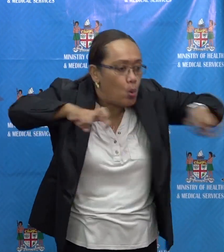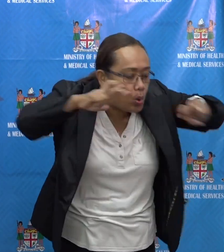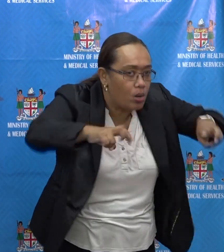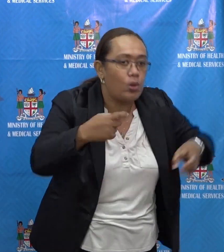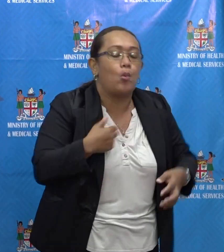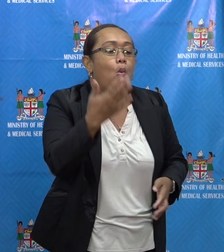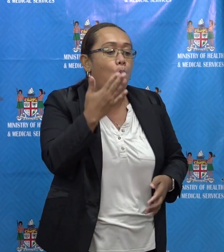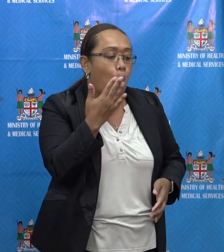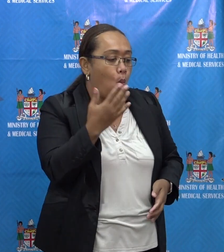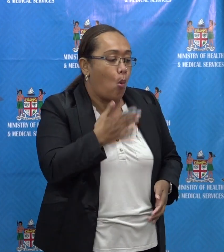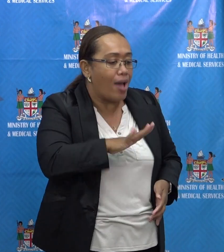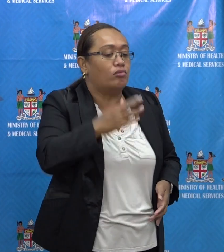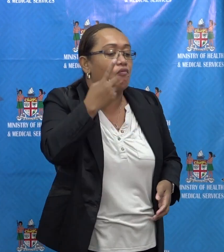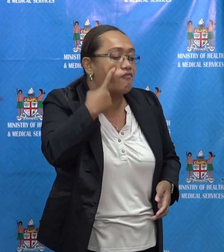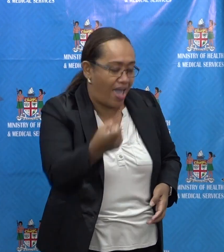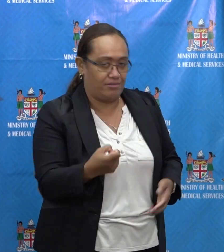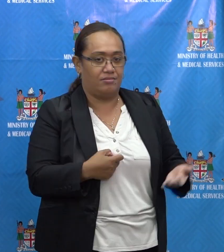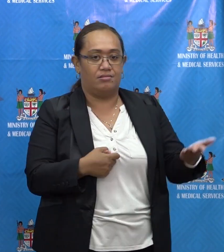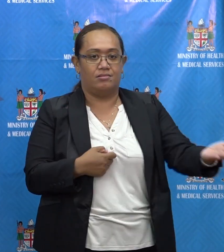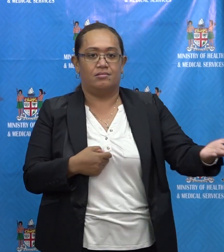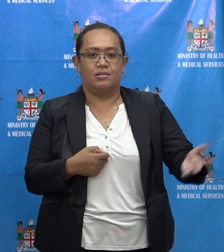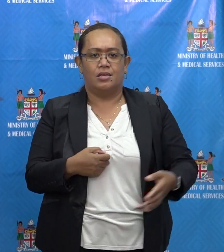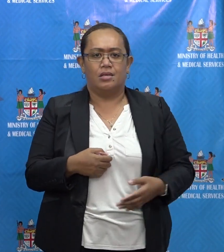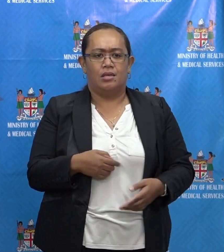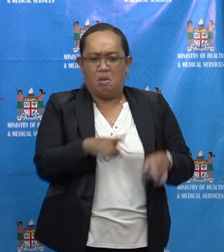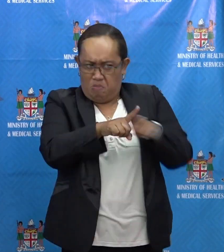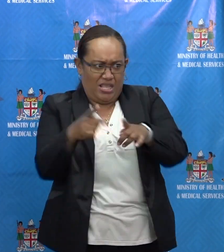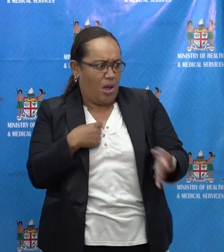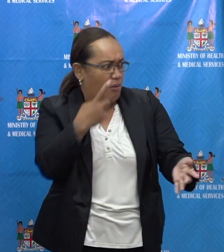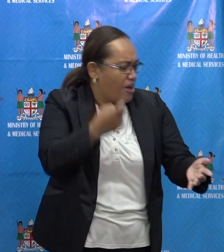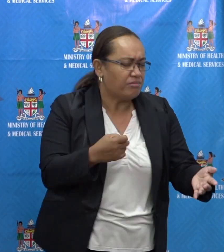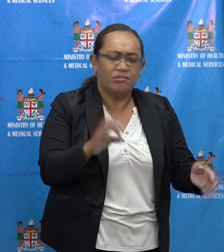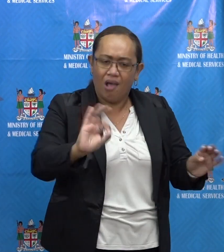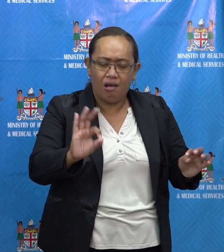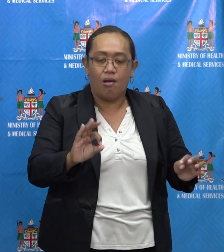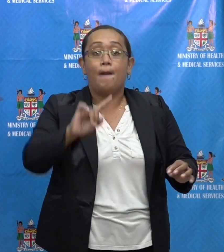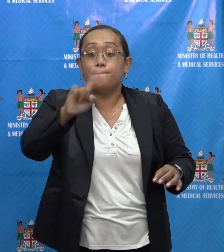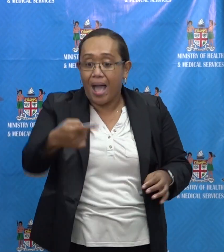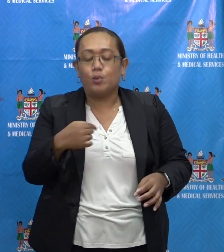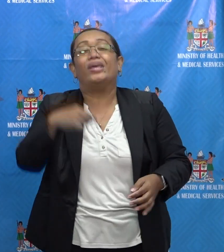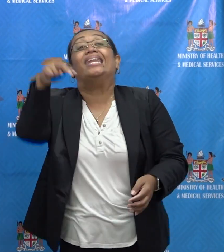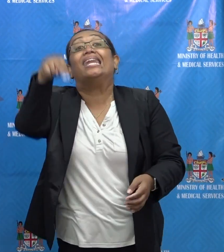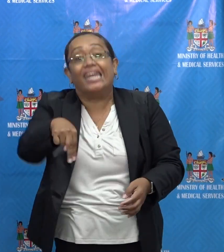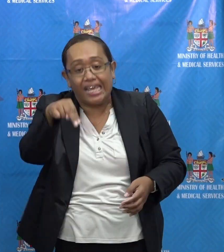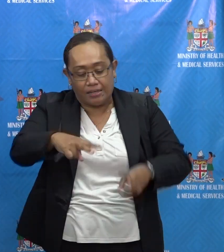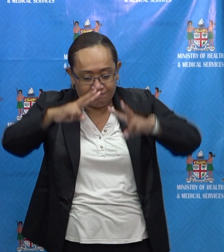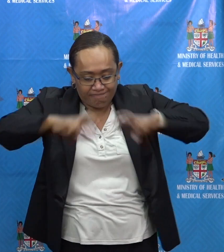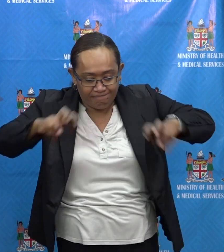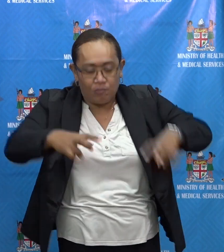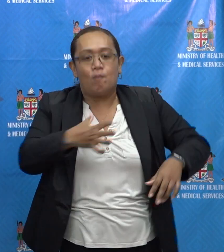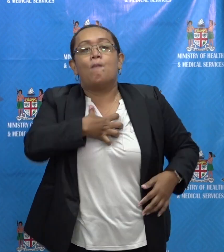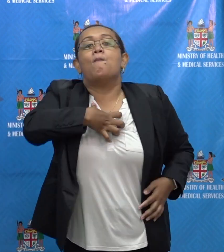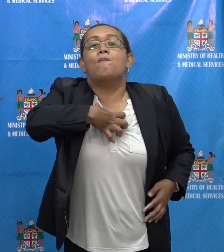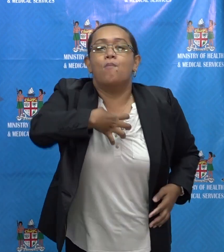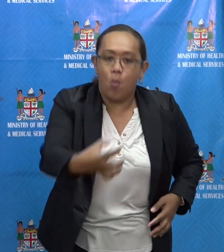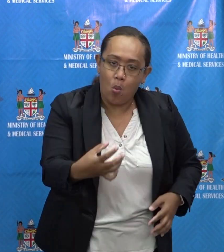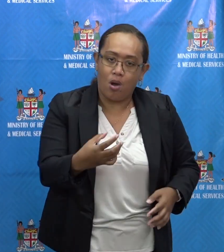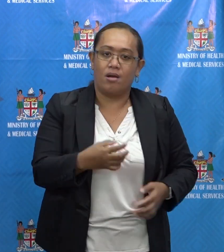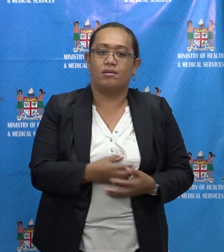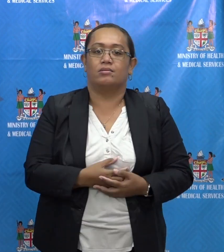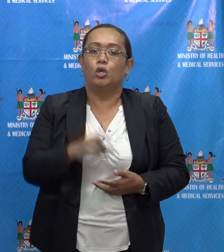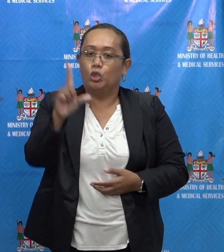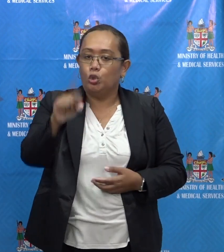it. But that doesn't literally mean that I will find it. But we are going further than we need to in some